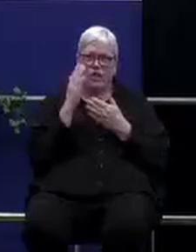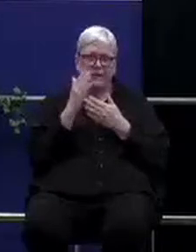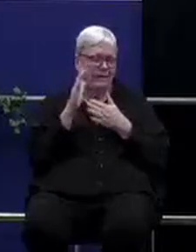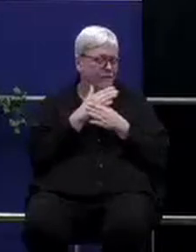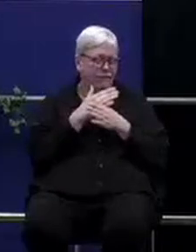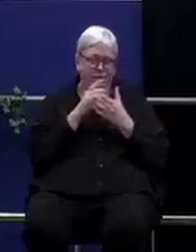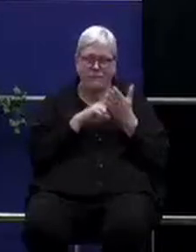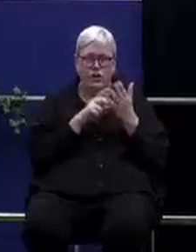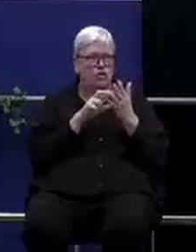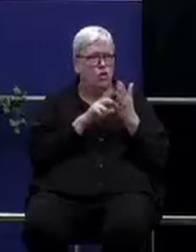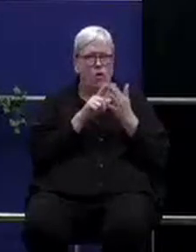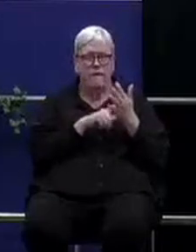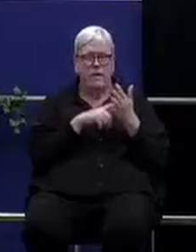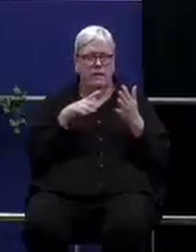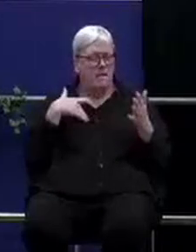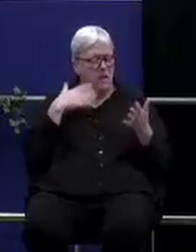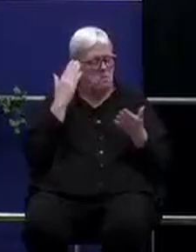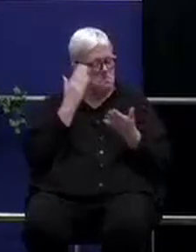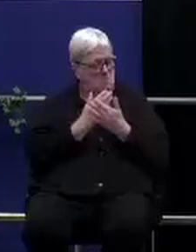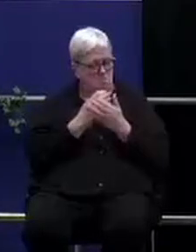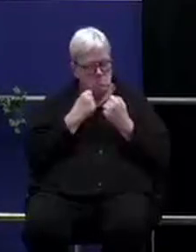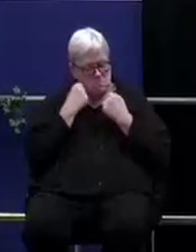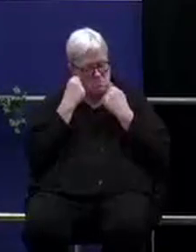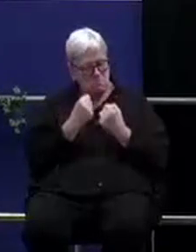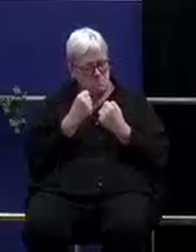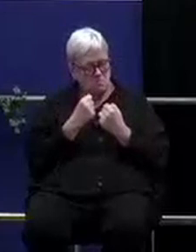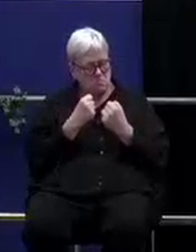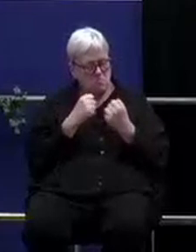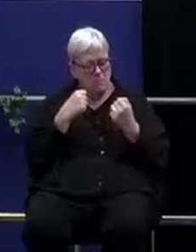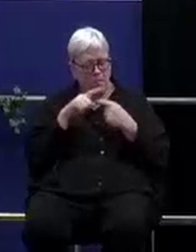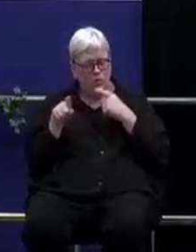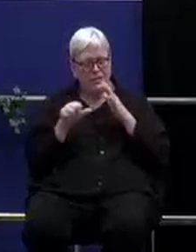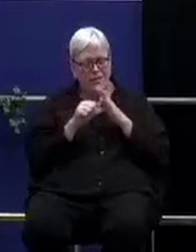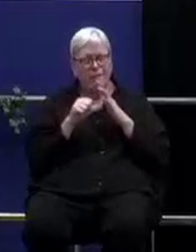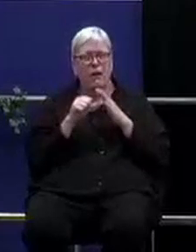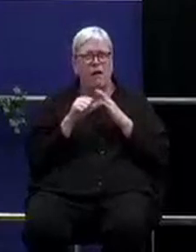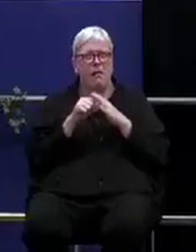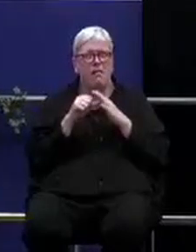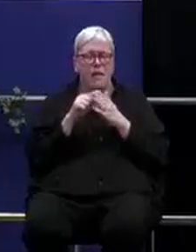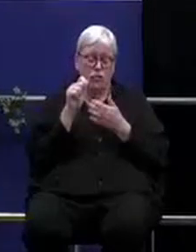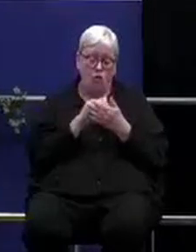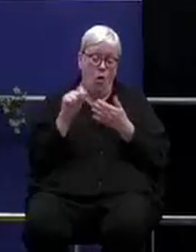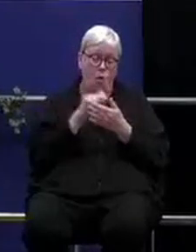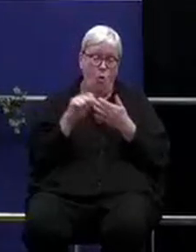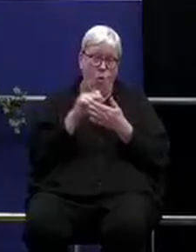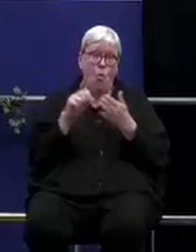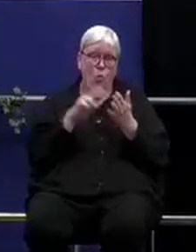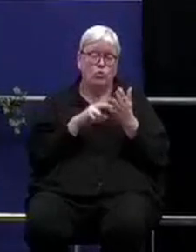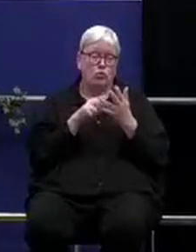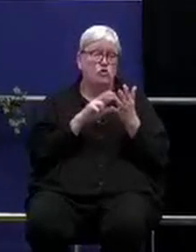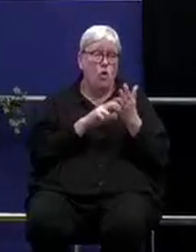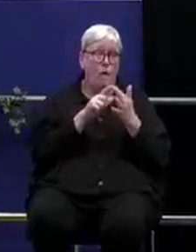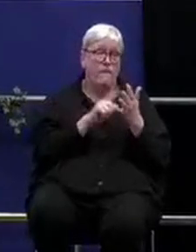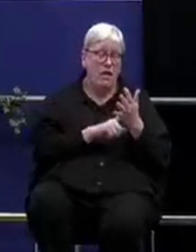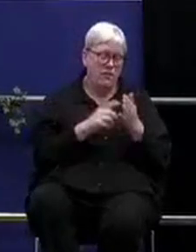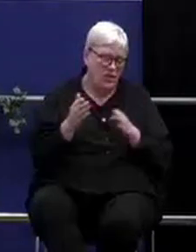wrote, because I felt quite determined that I would keep going. The hardest rejection I had was, I wrote this novel, or a kind of early